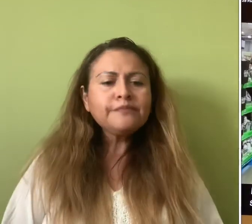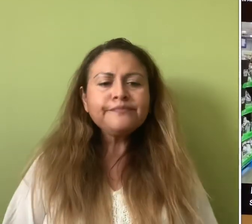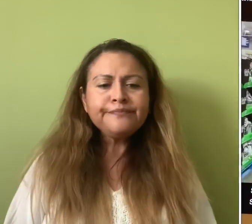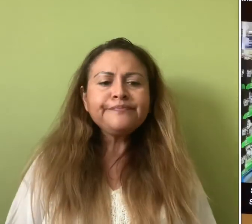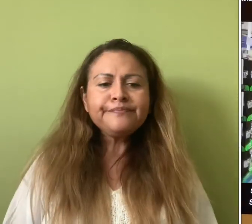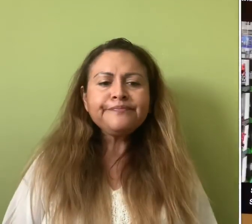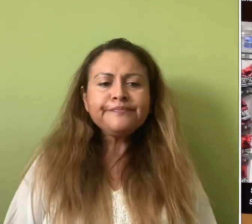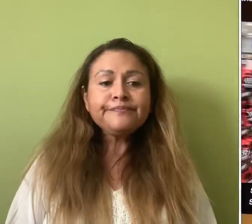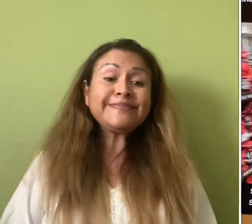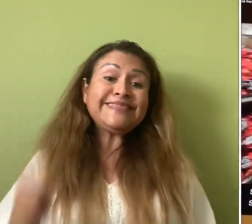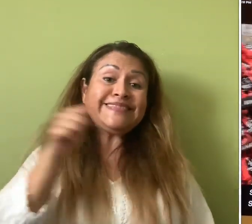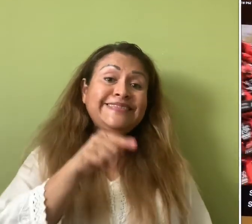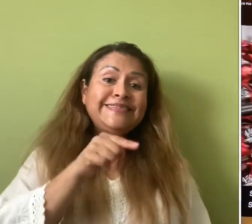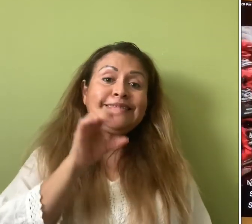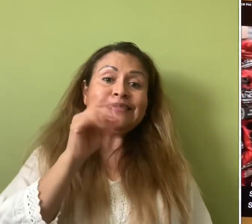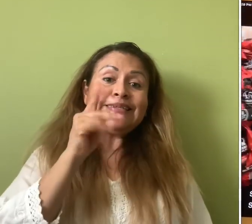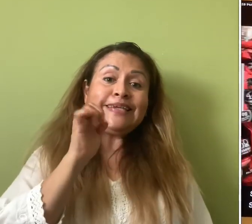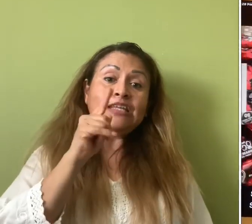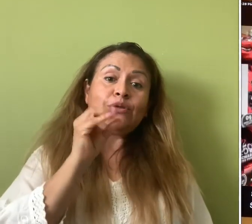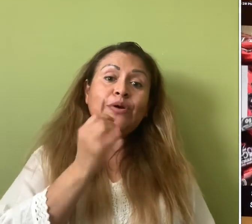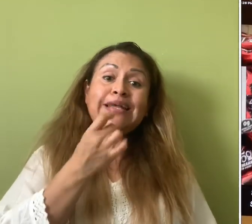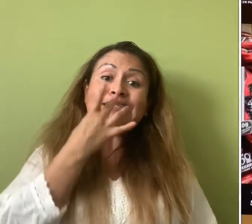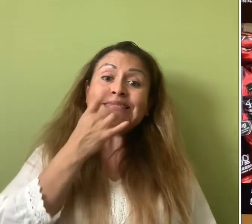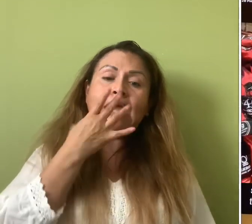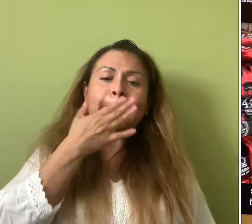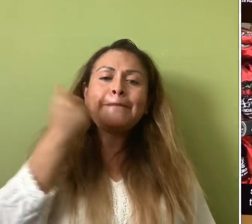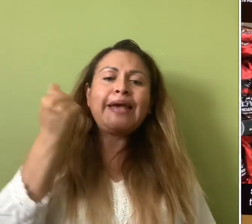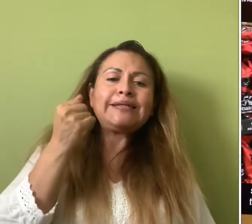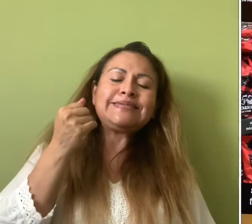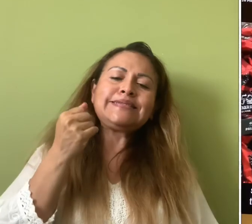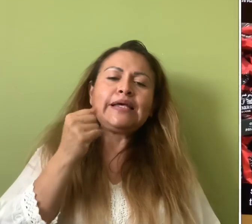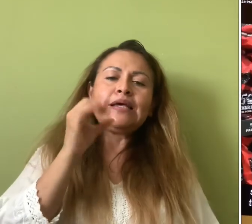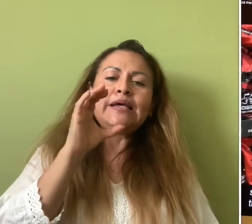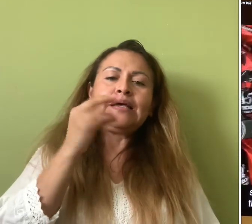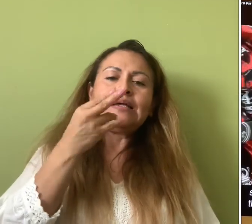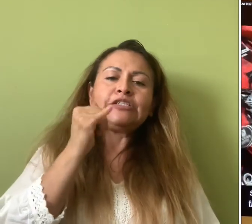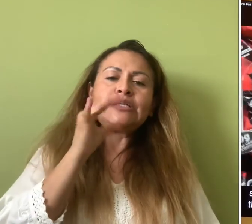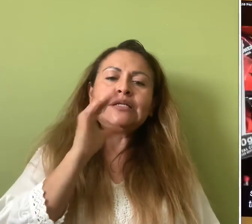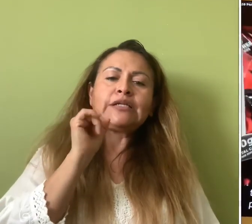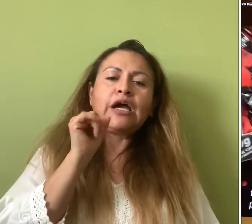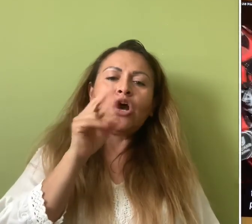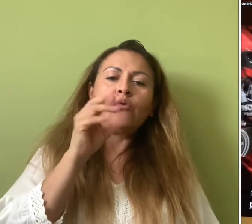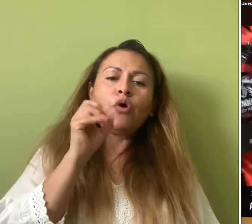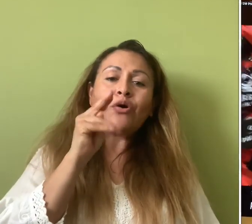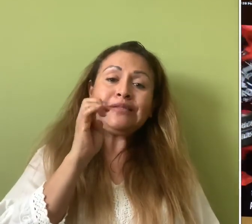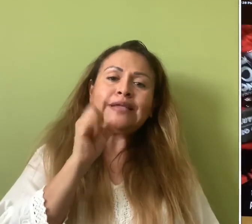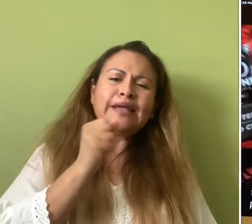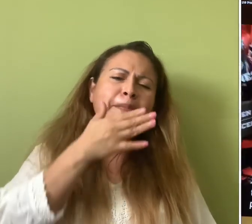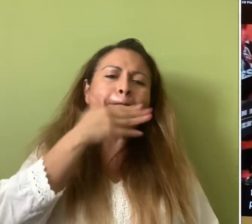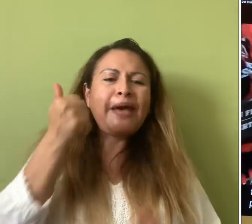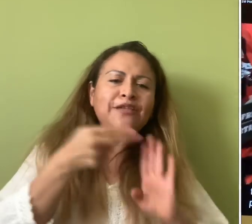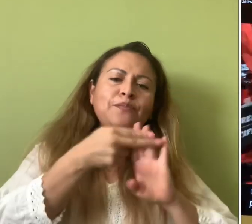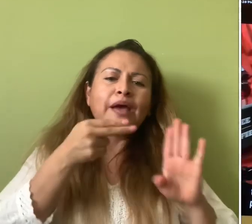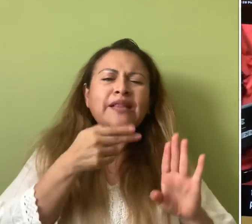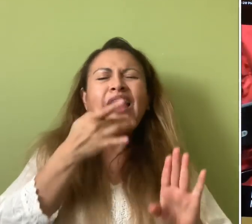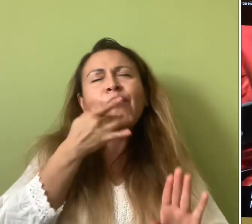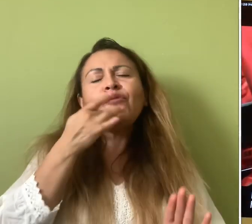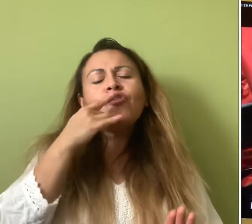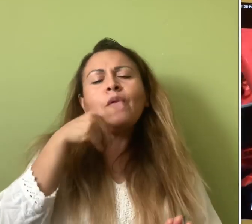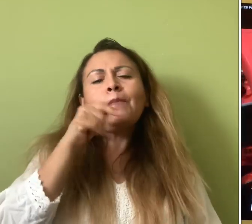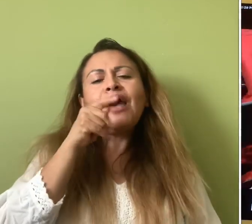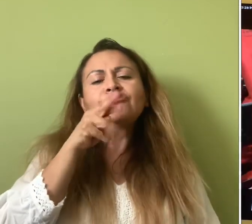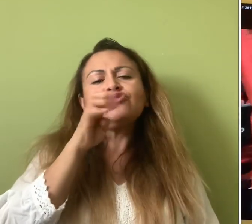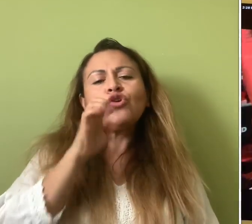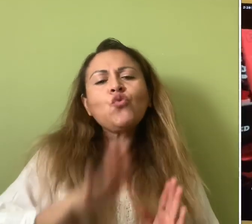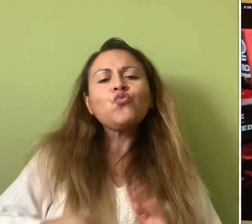right? Keto snack, best deal ever on chicharrones. This is a great brand. I wish it was pasture-raised pork, but it